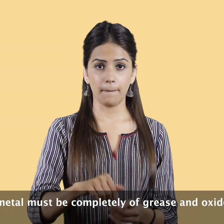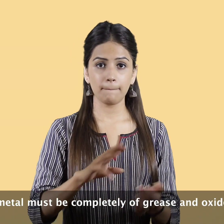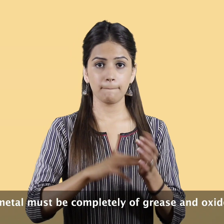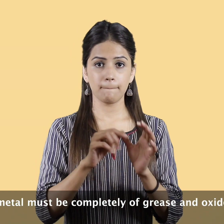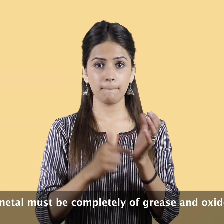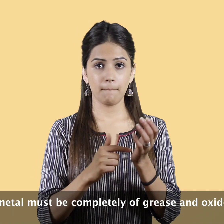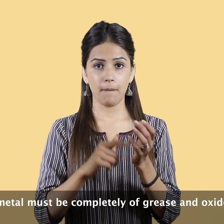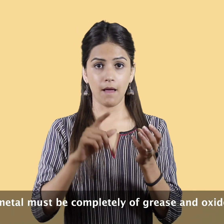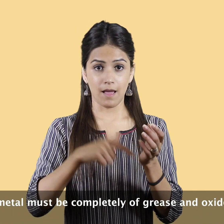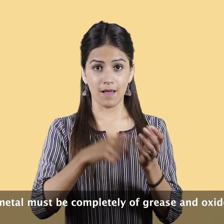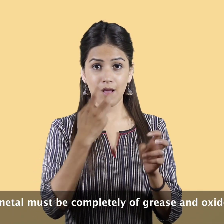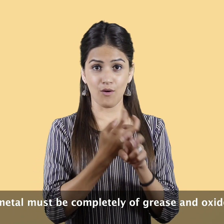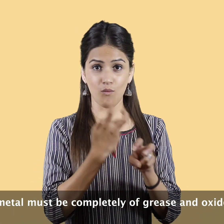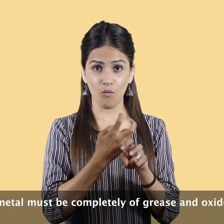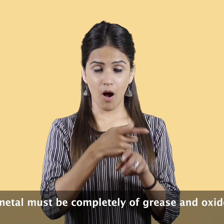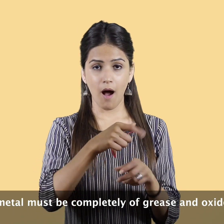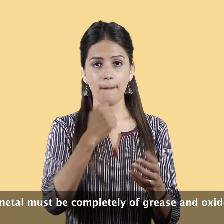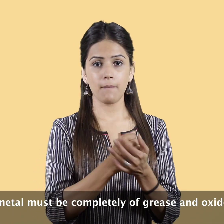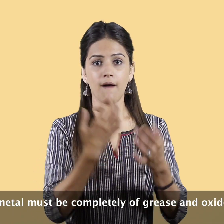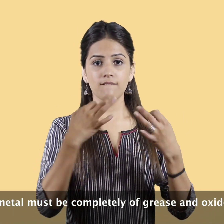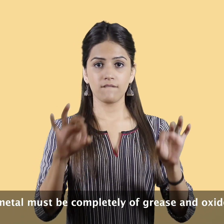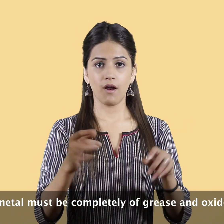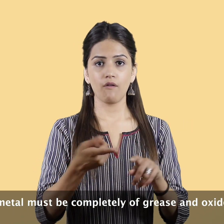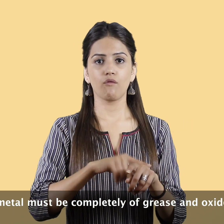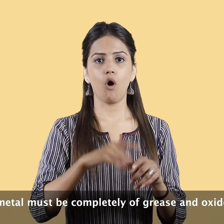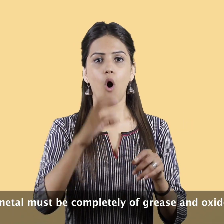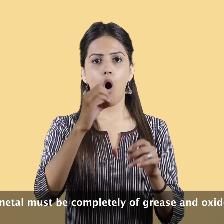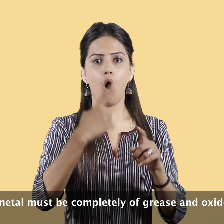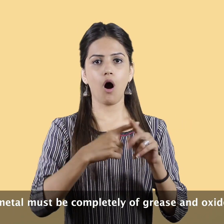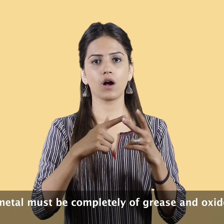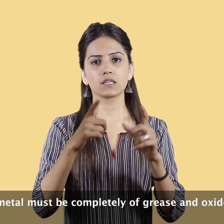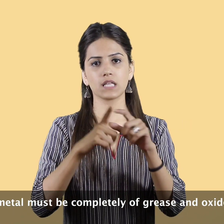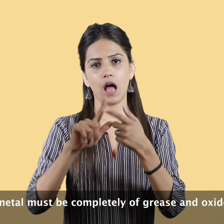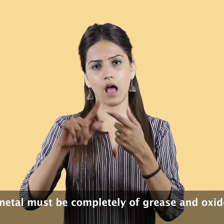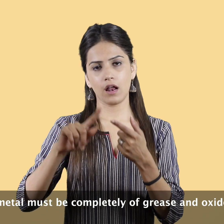The metal must be completely of grease and oxides.